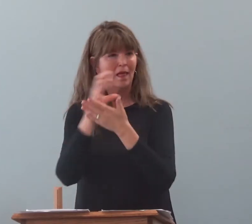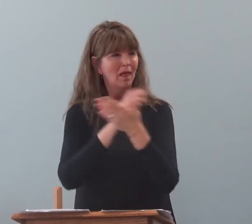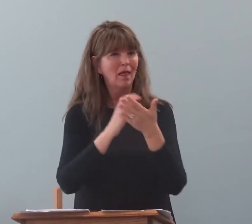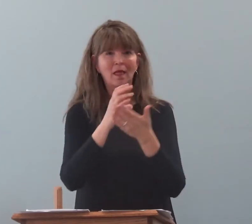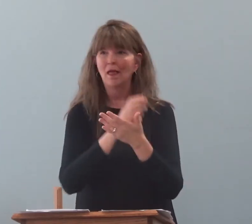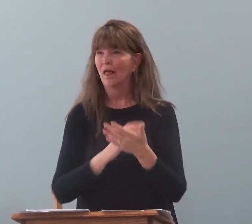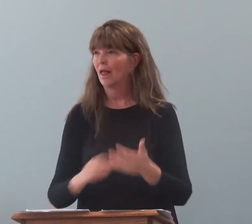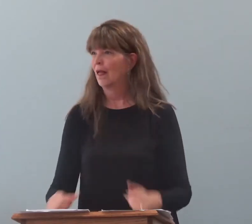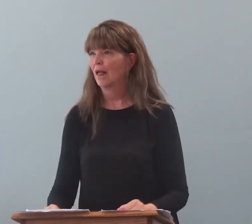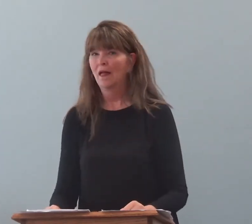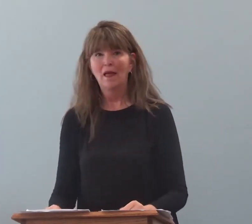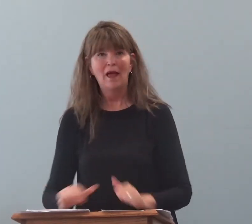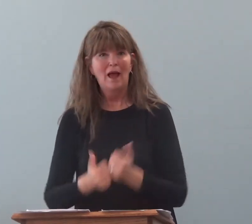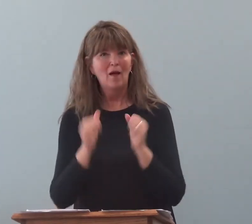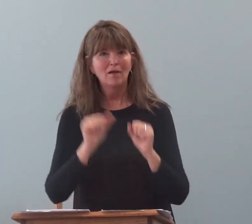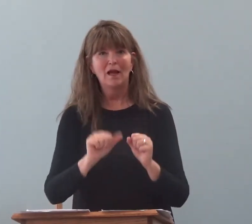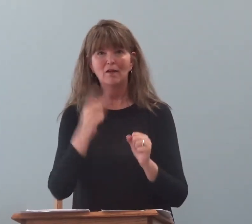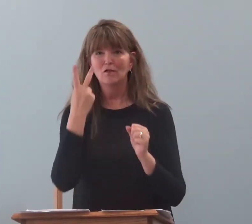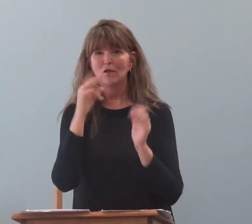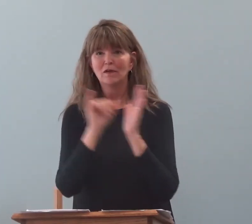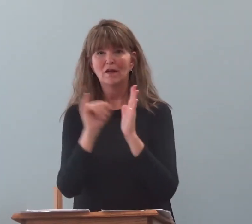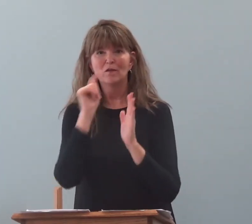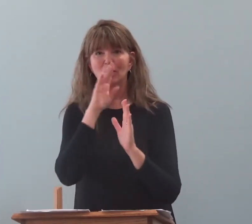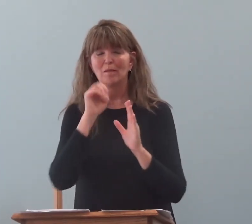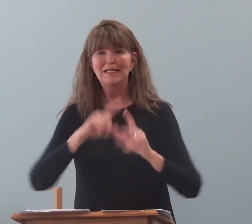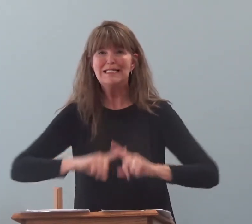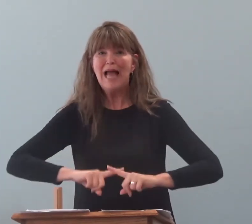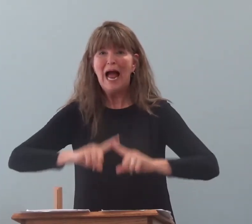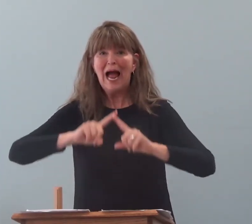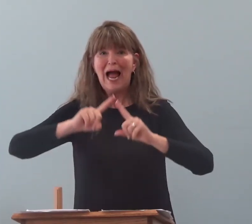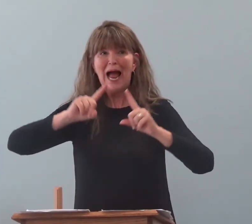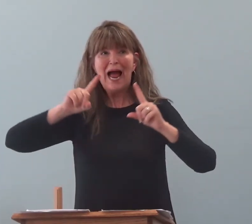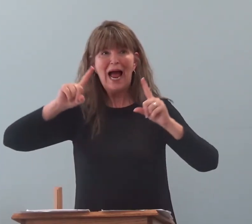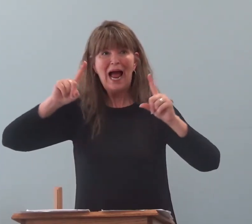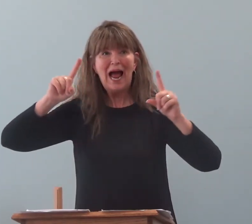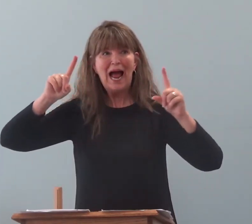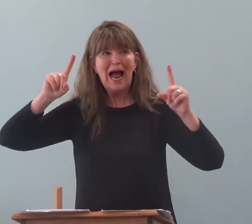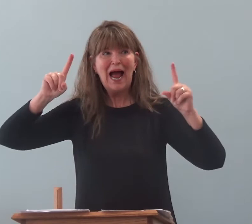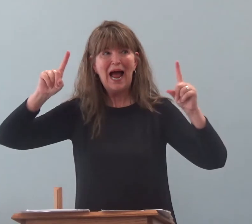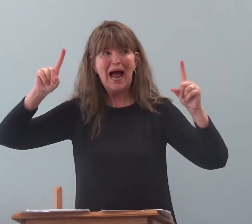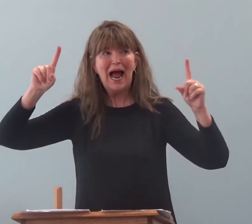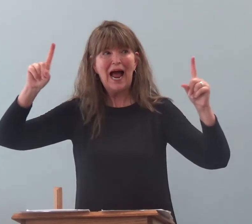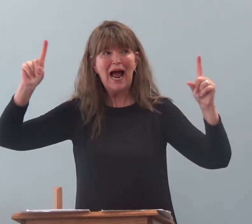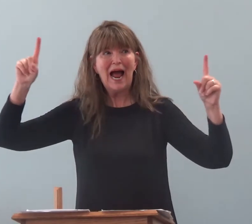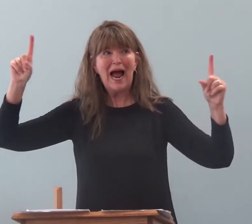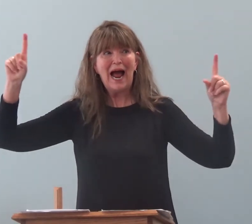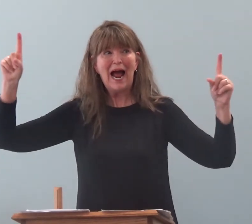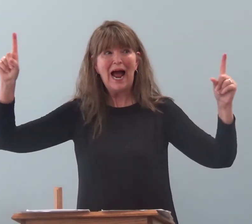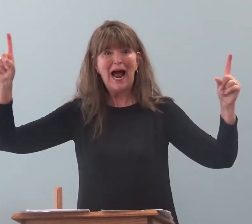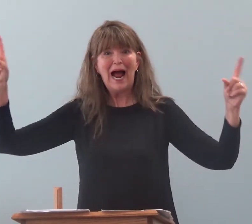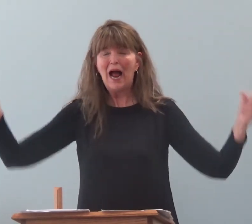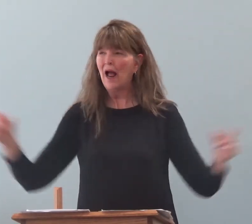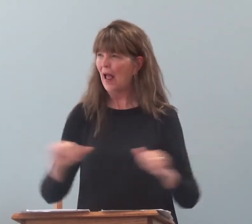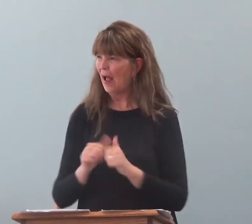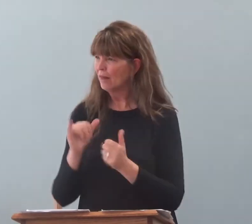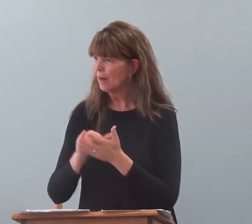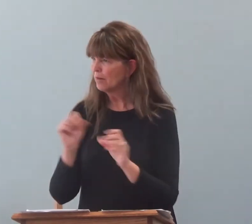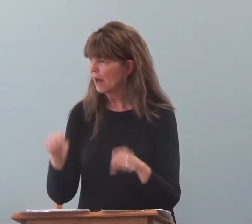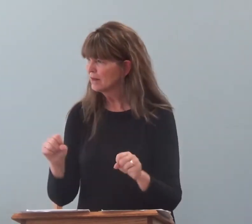You know, and it's just, you know, think about how fathers love to look at their children. And my dad would always look at my